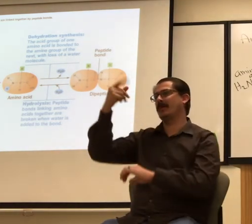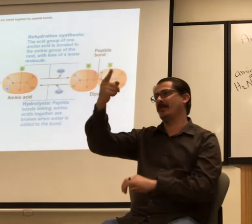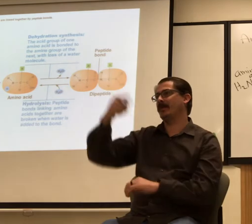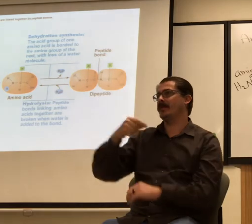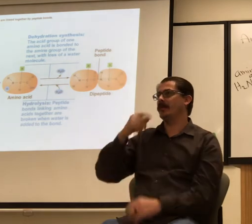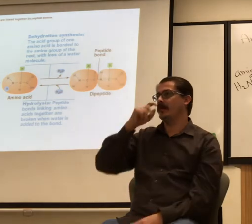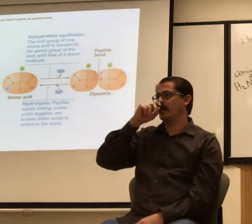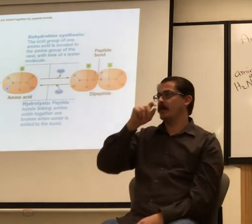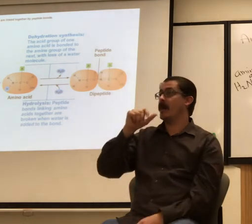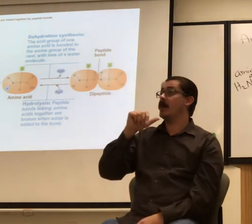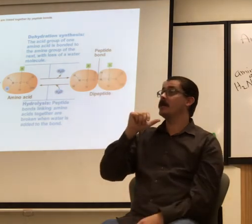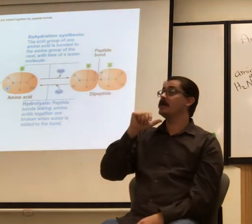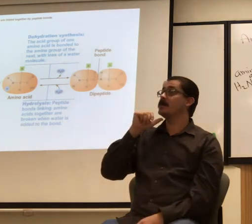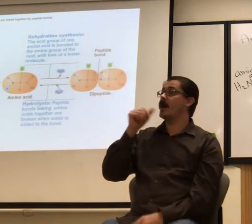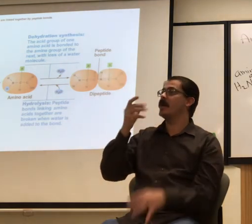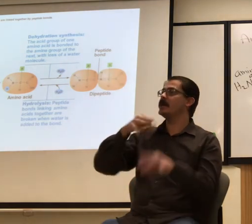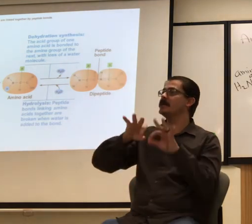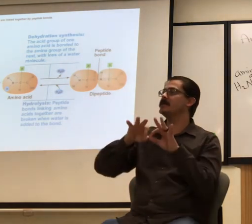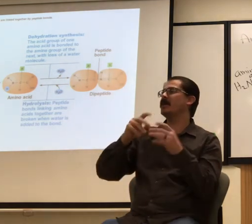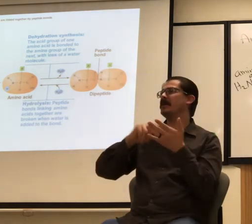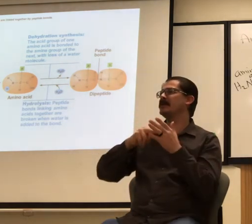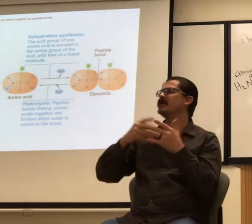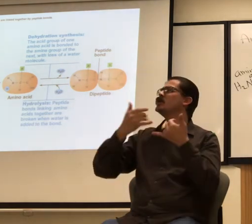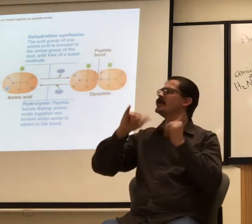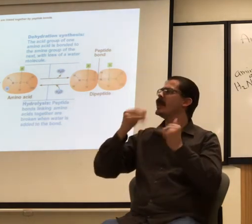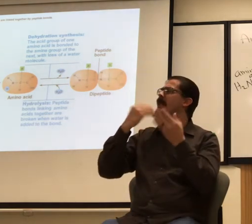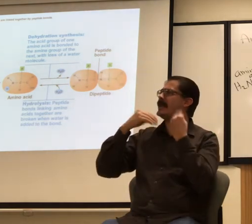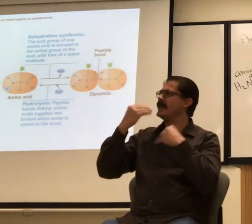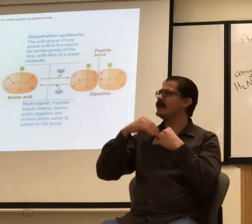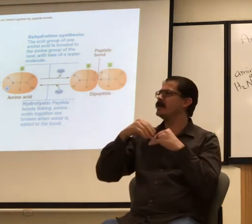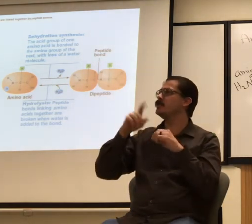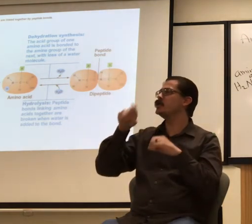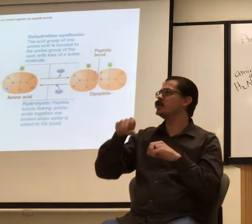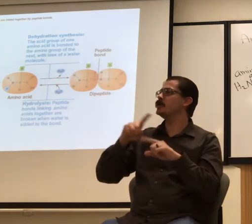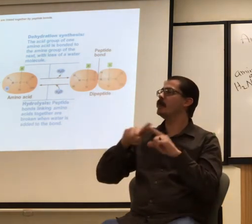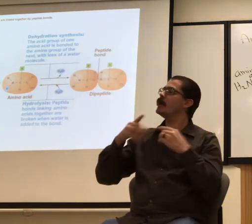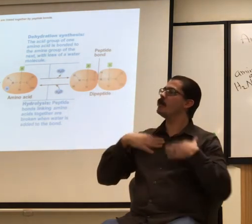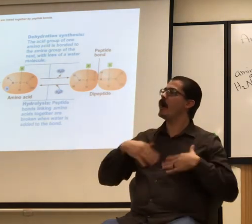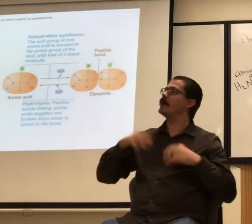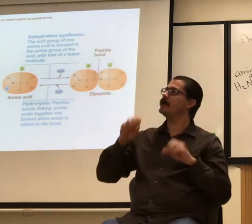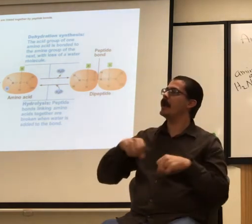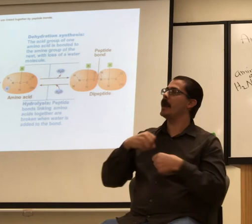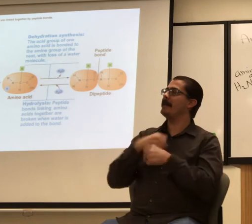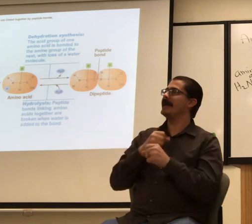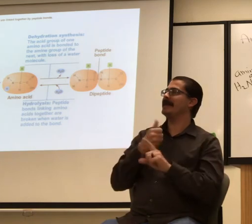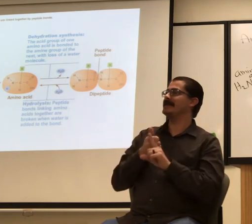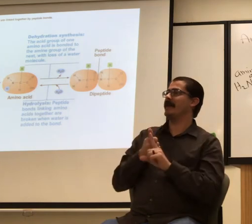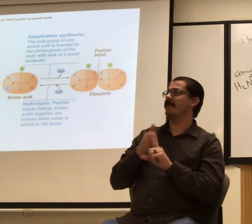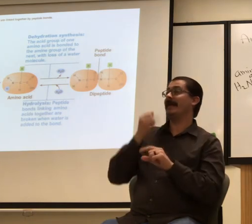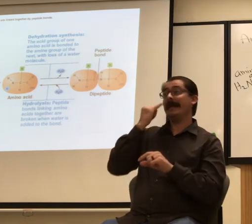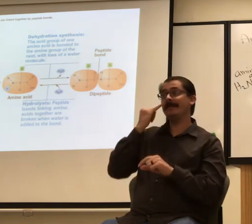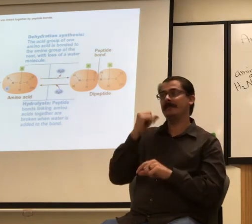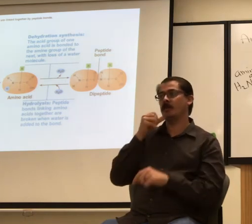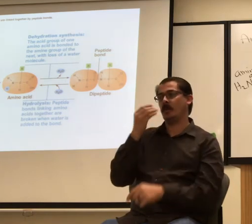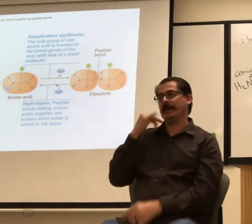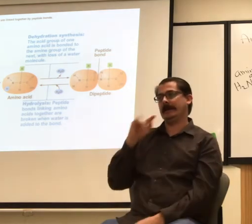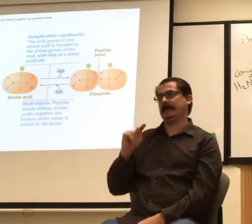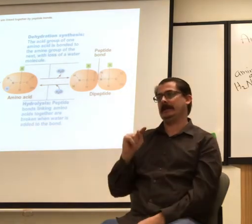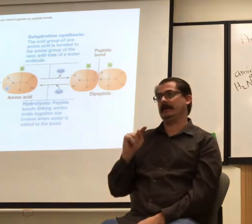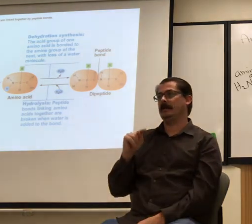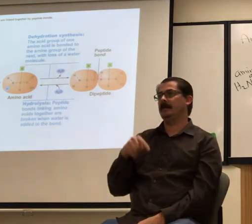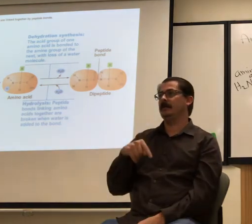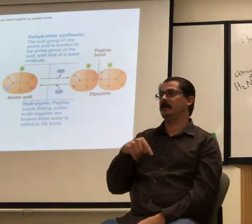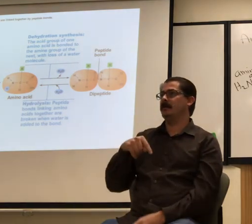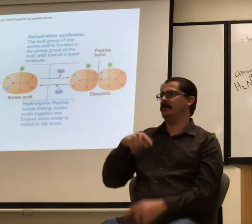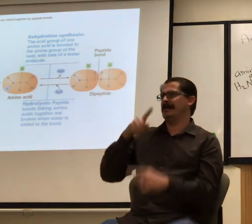Non-essential means, well, you should still eat it, but your body could make it on its own if you don't eat it, all right? And